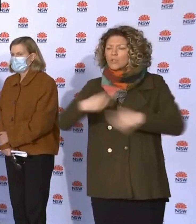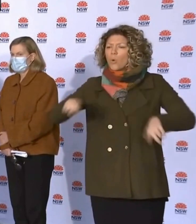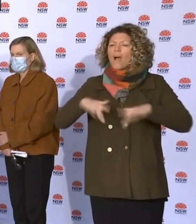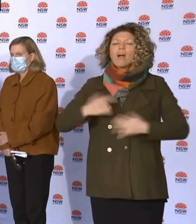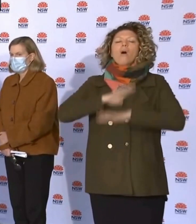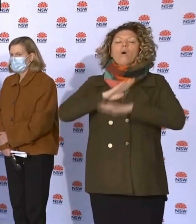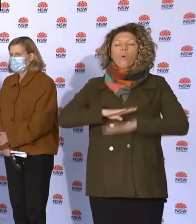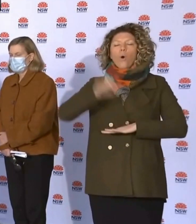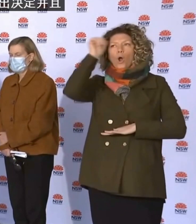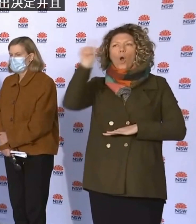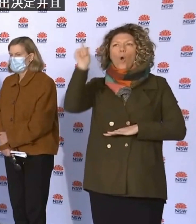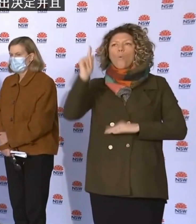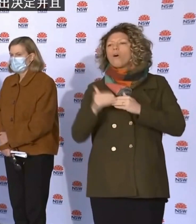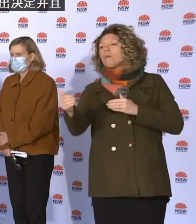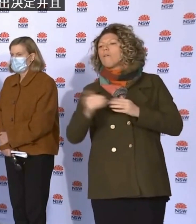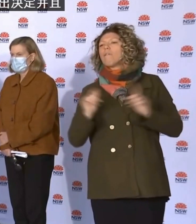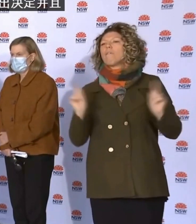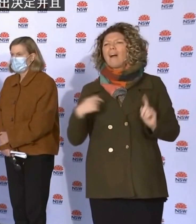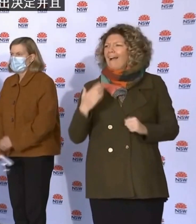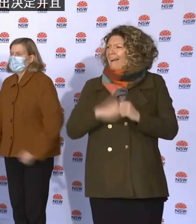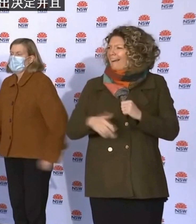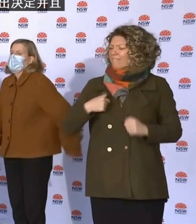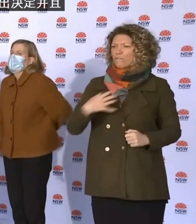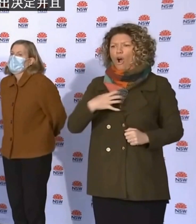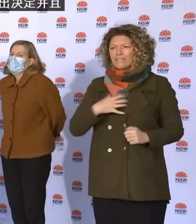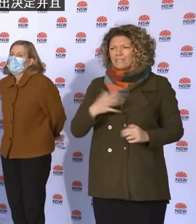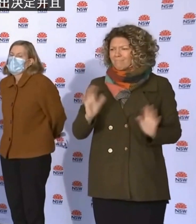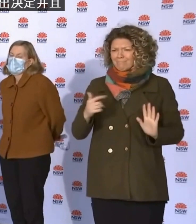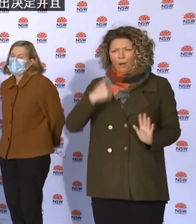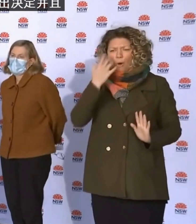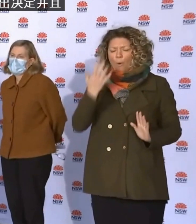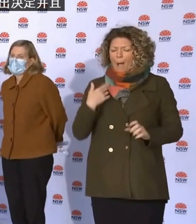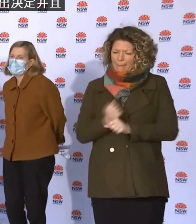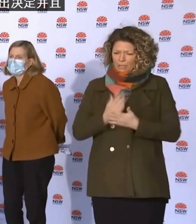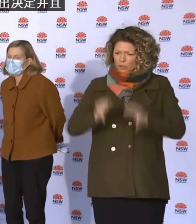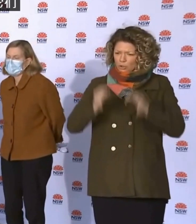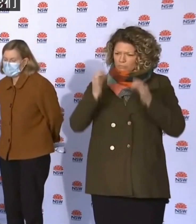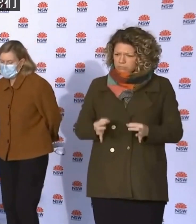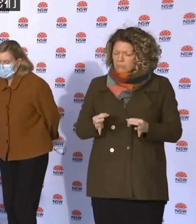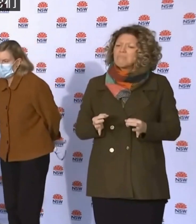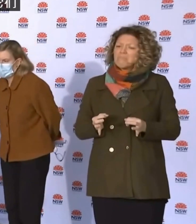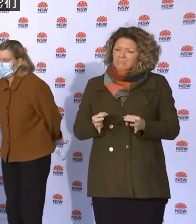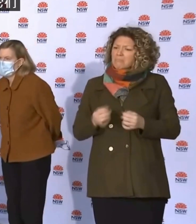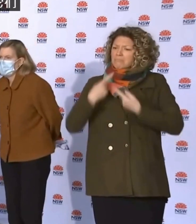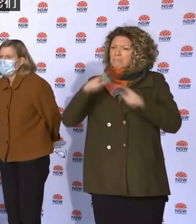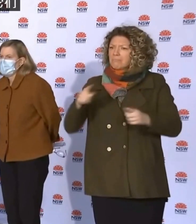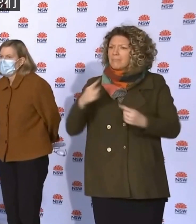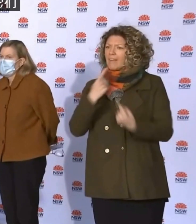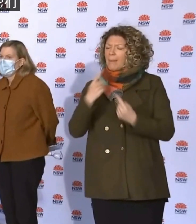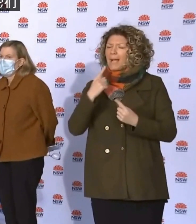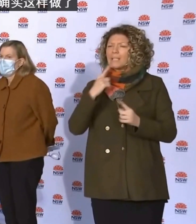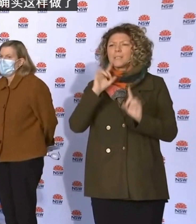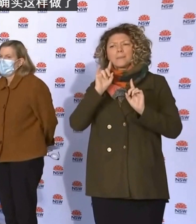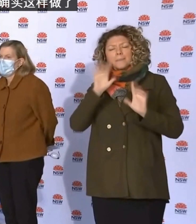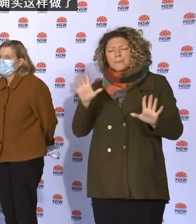We will continue to do that. We're never afraid of making sure that we take decisions in a timely way and then conveying them as soon as we can as